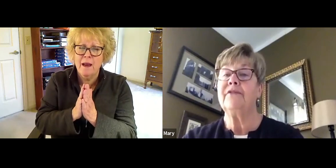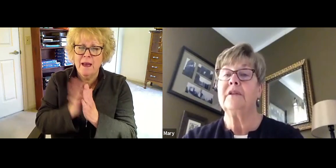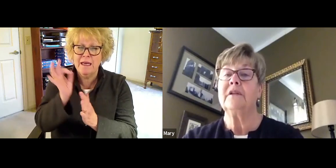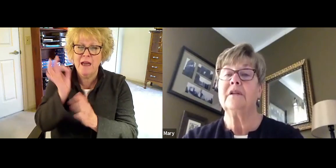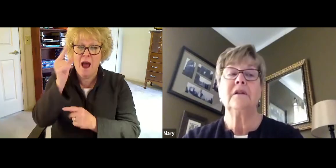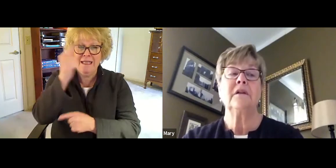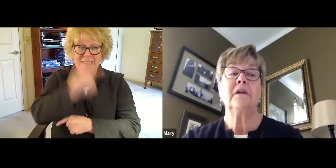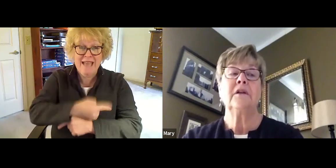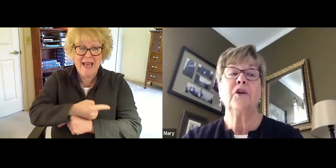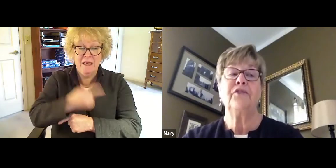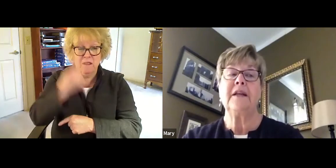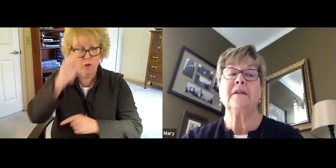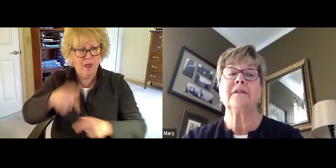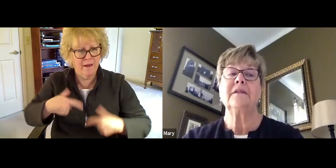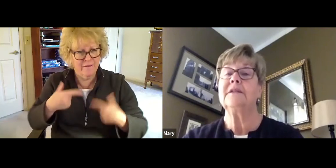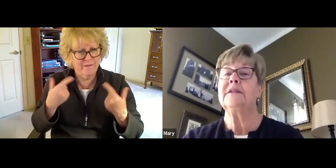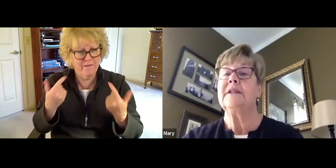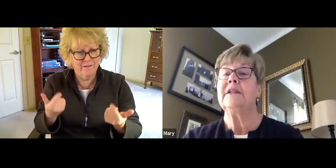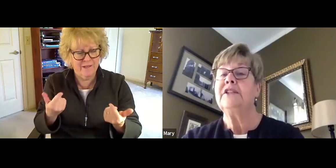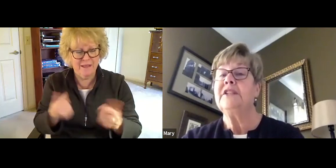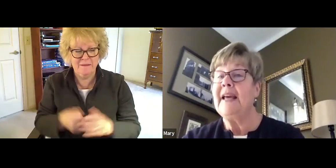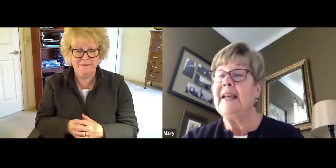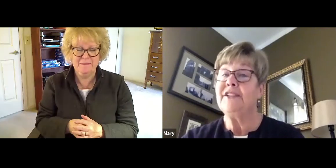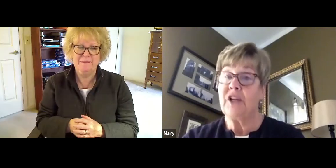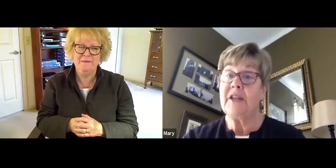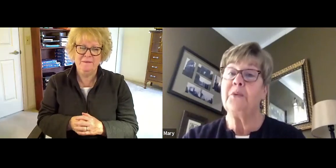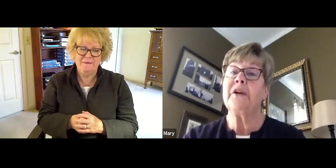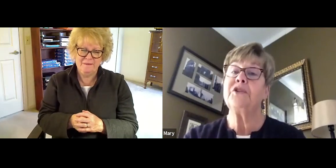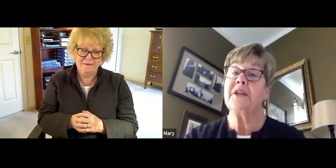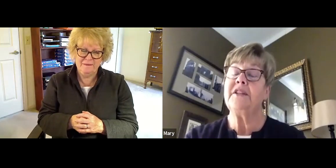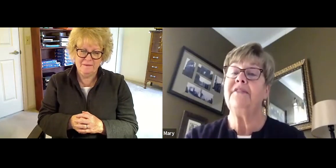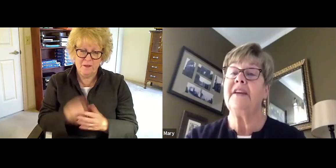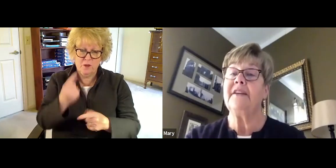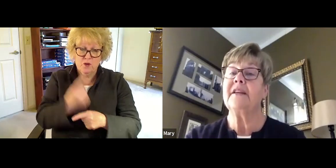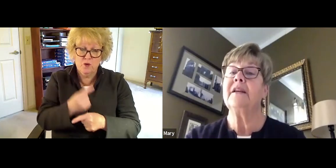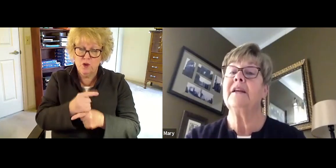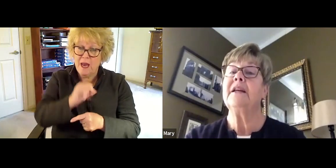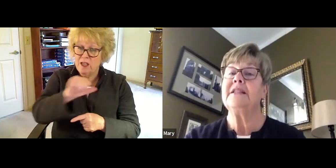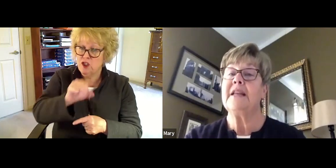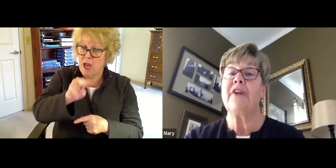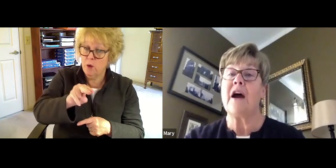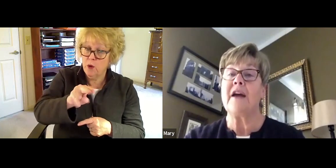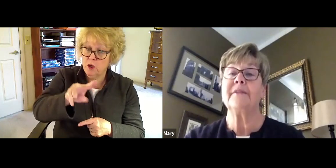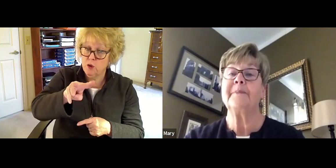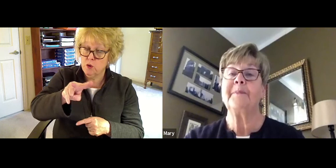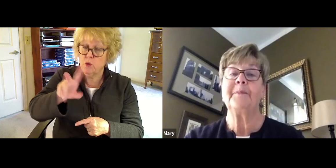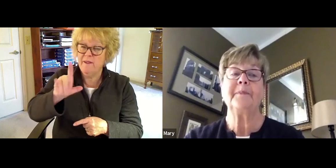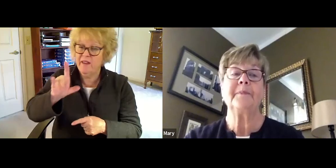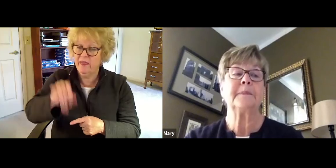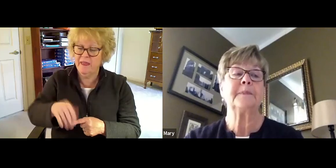life, novena. Today is January 25th, day 5.